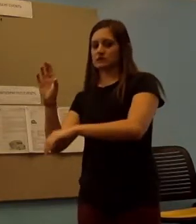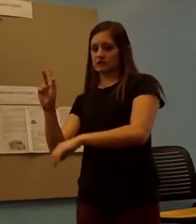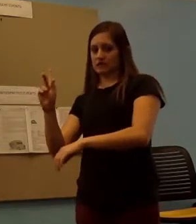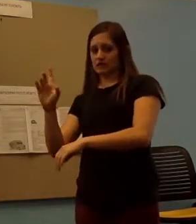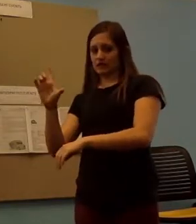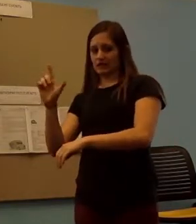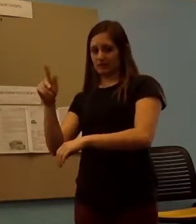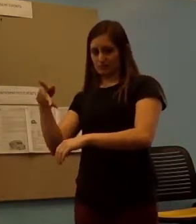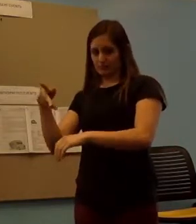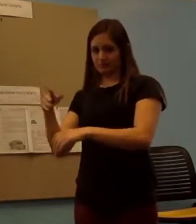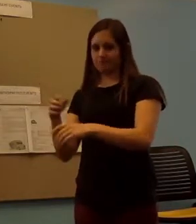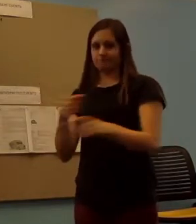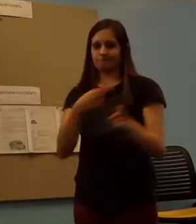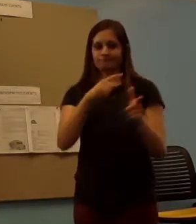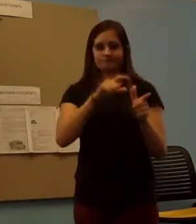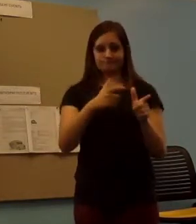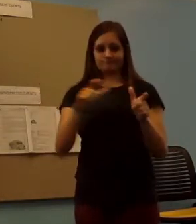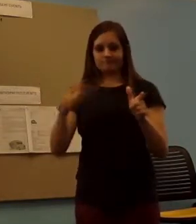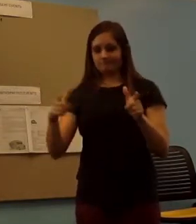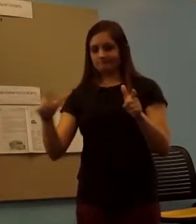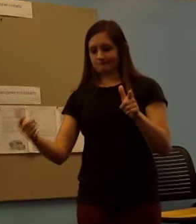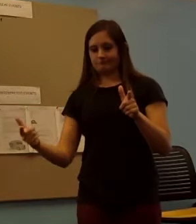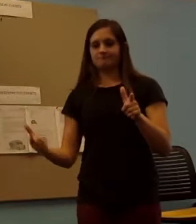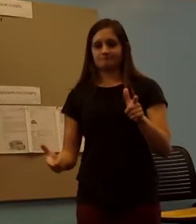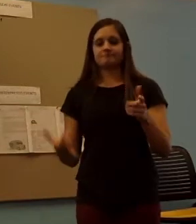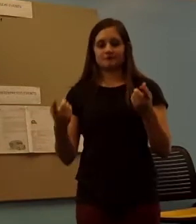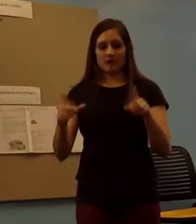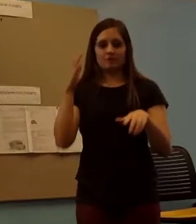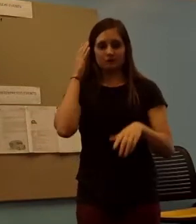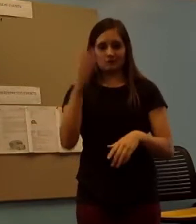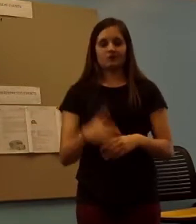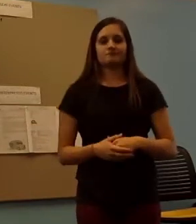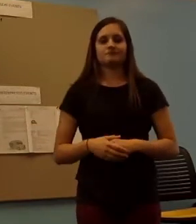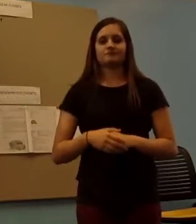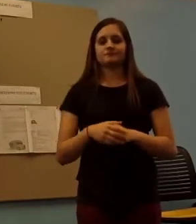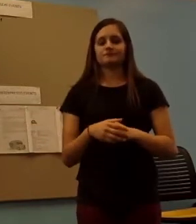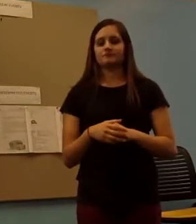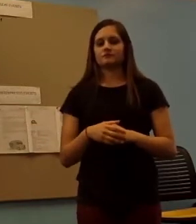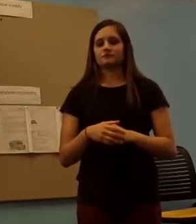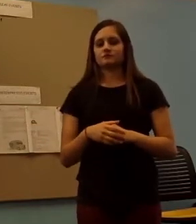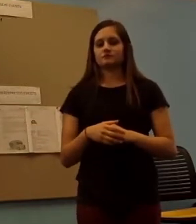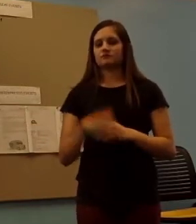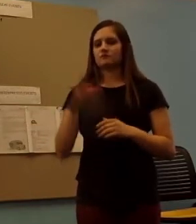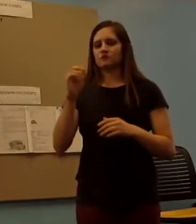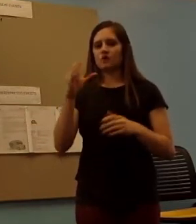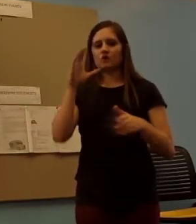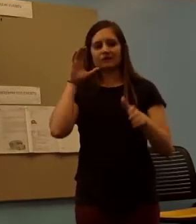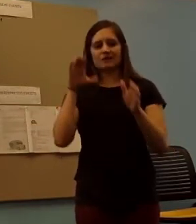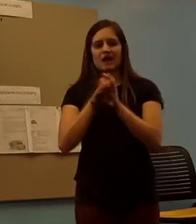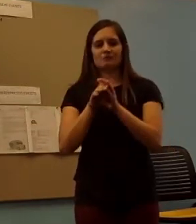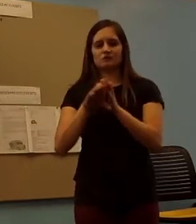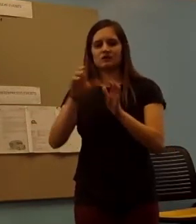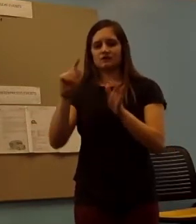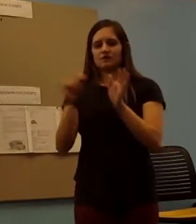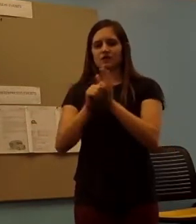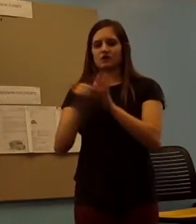This video, there's no caption, but it'll go to explain like how a keystone species impacts